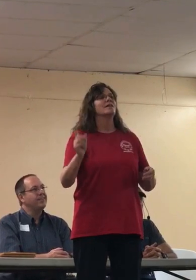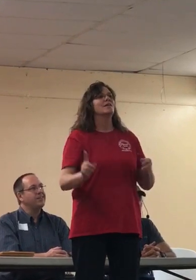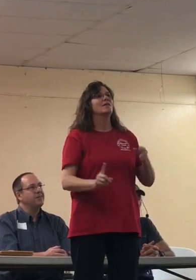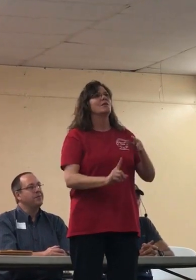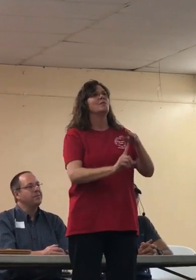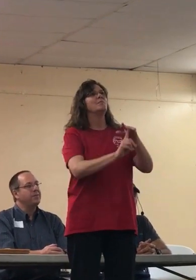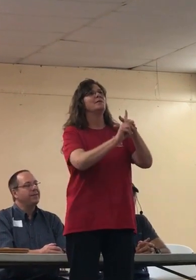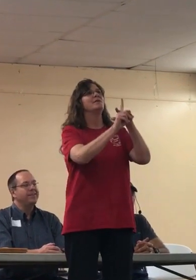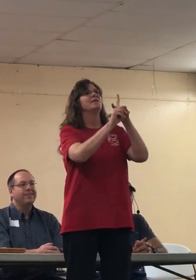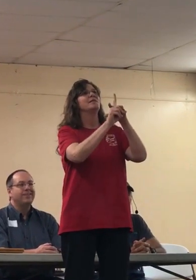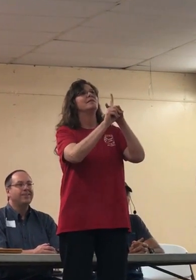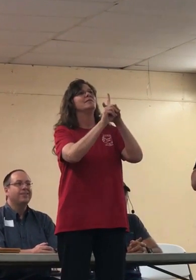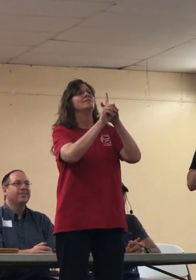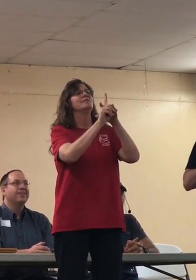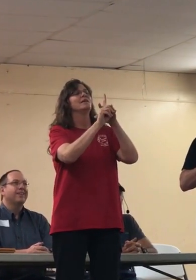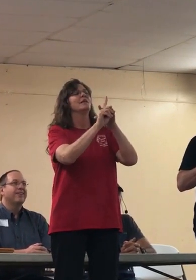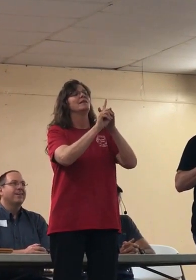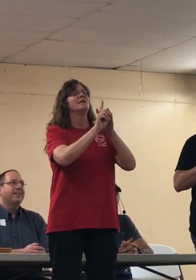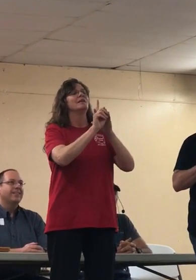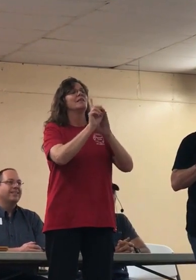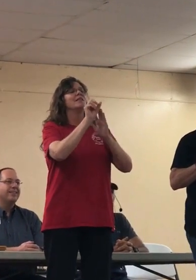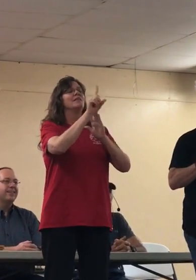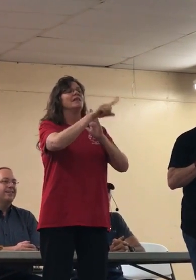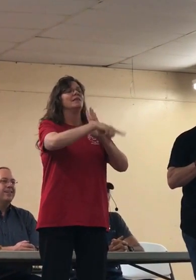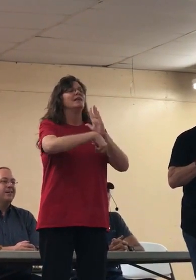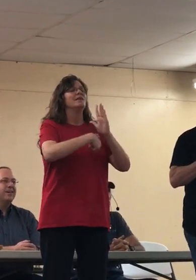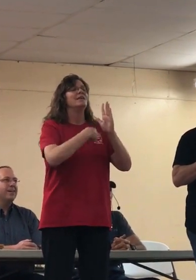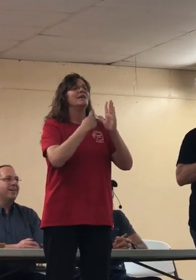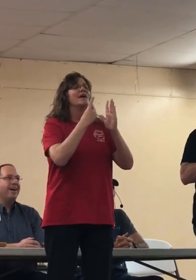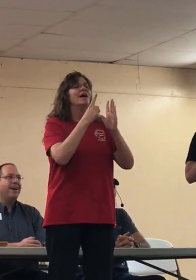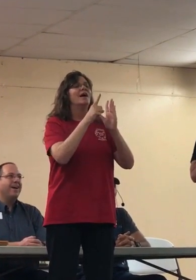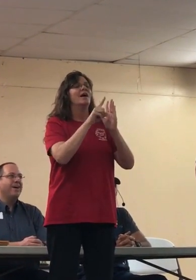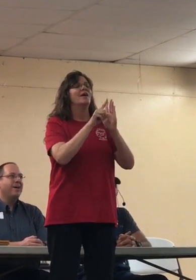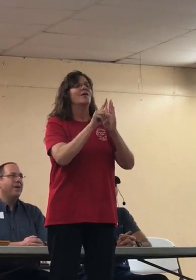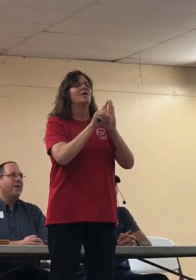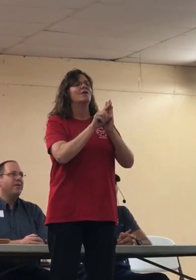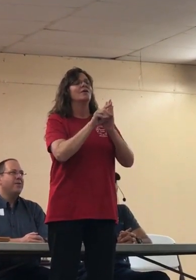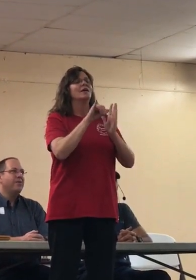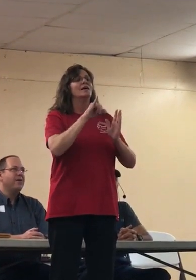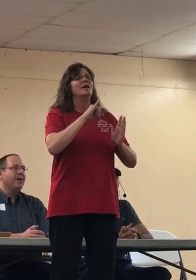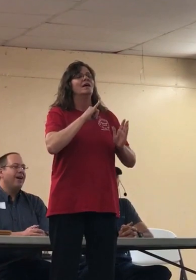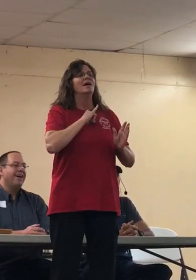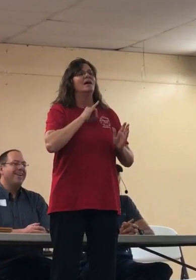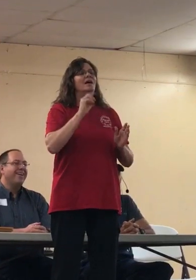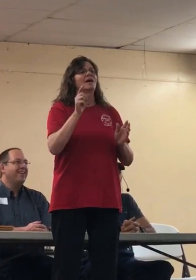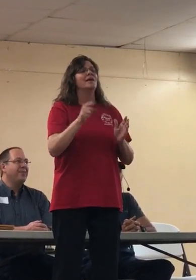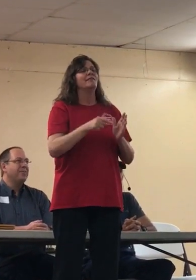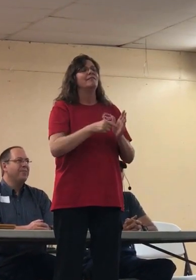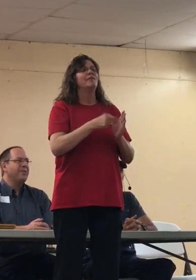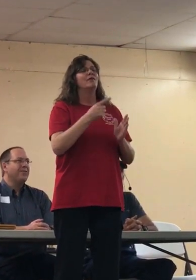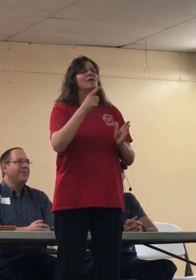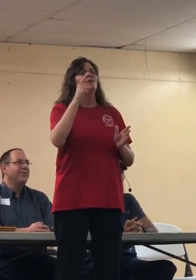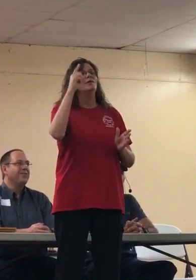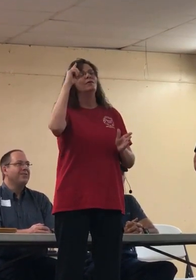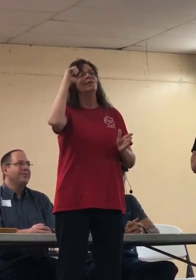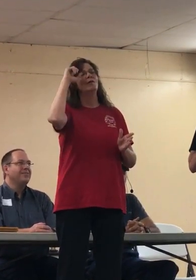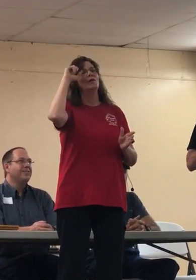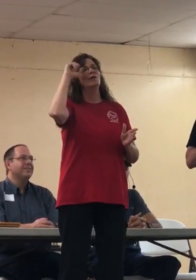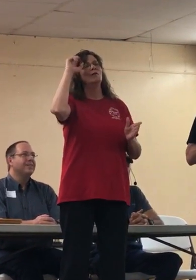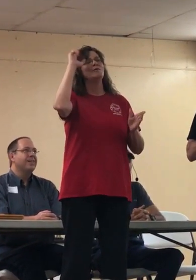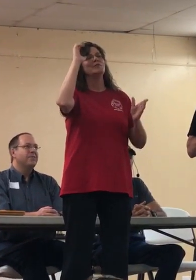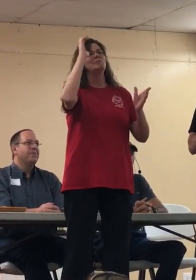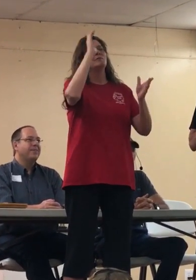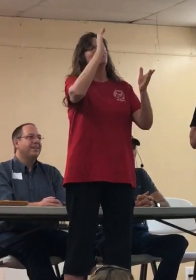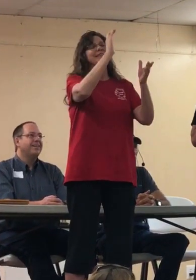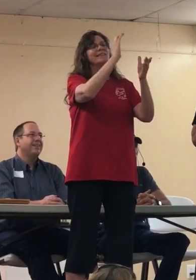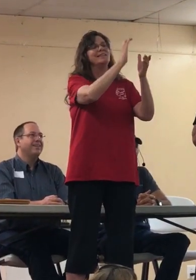appear. The hour I first